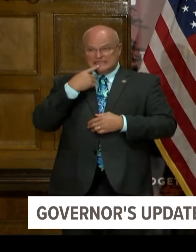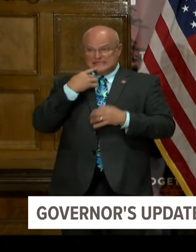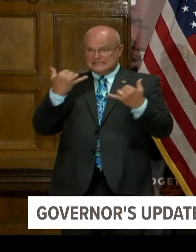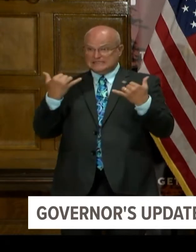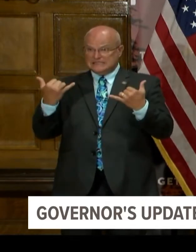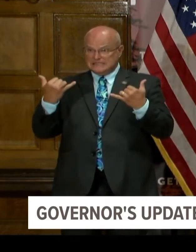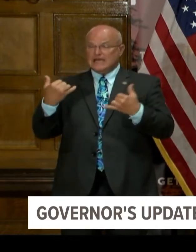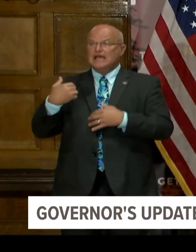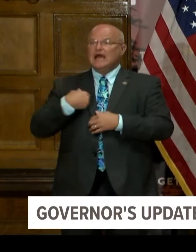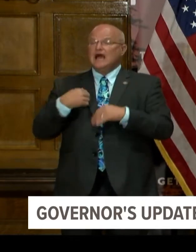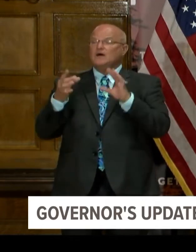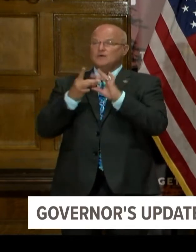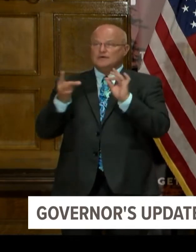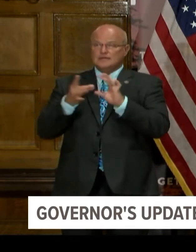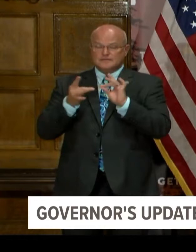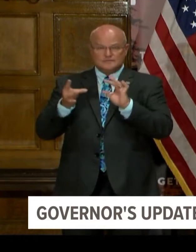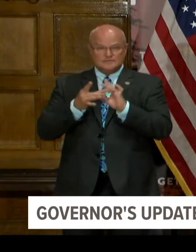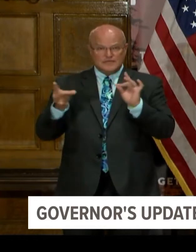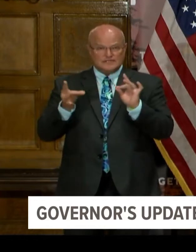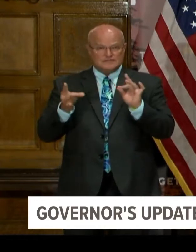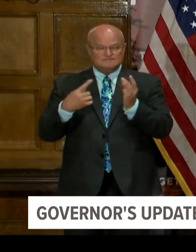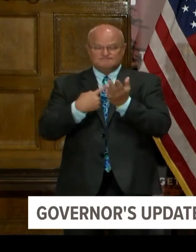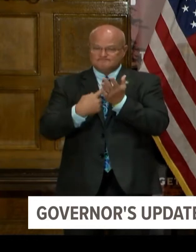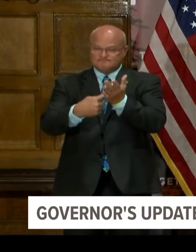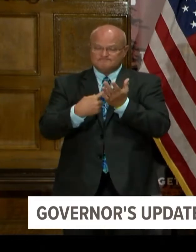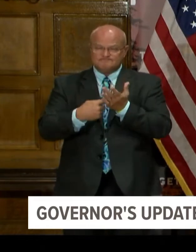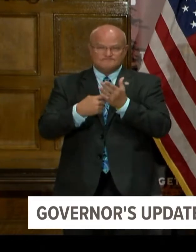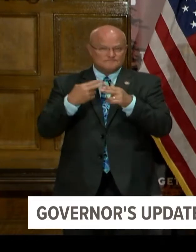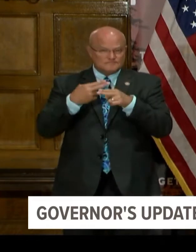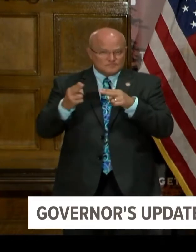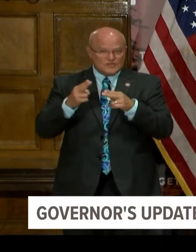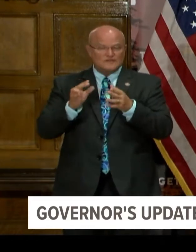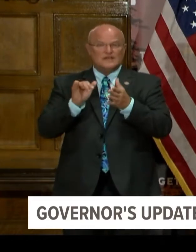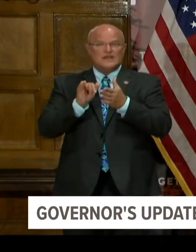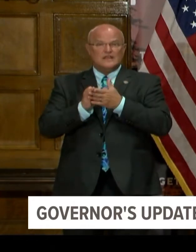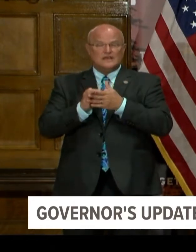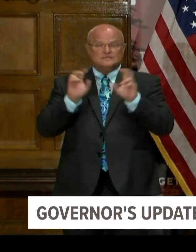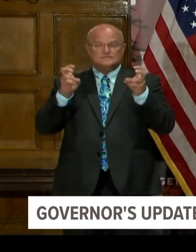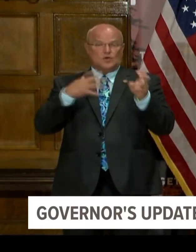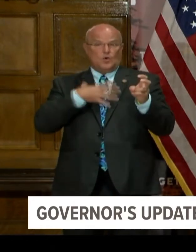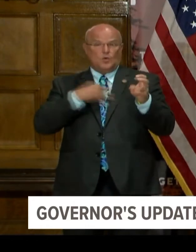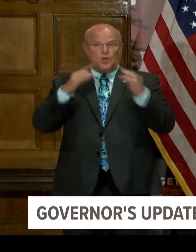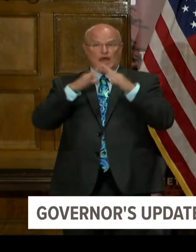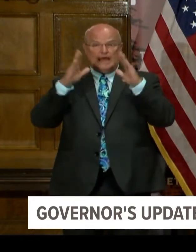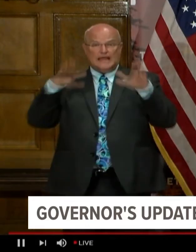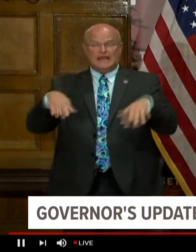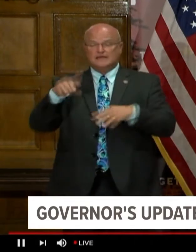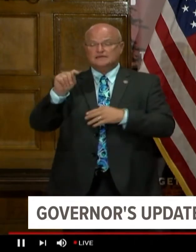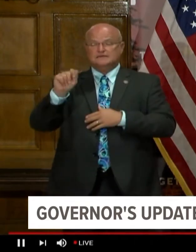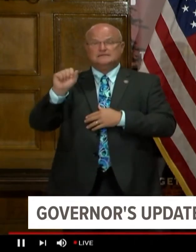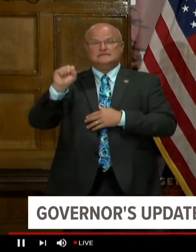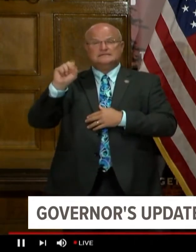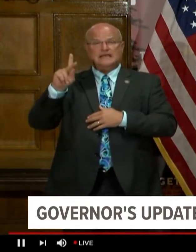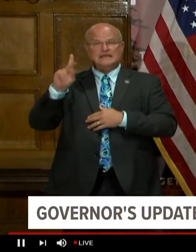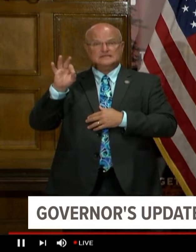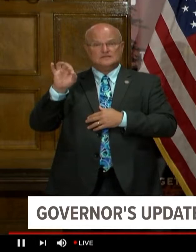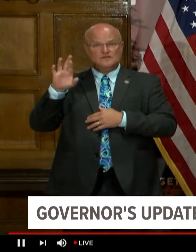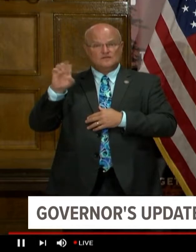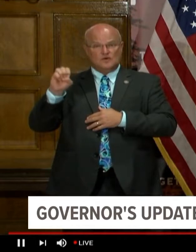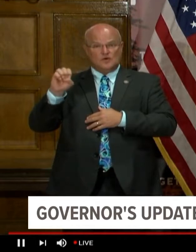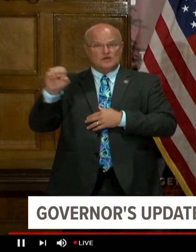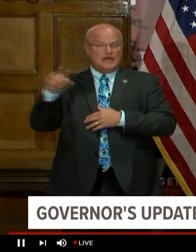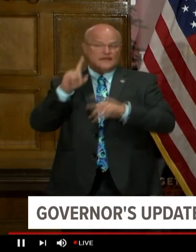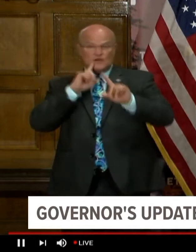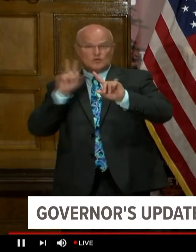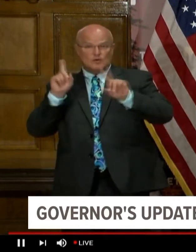today that I would mention and discuss briefly the White House task force and their